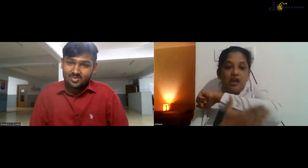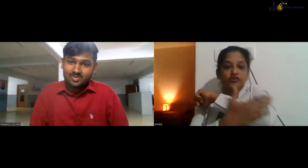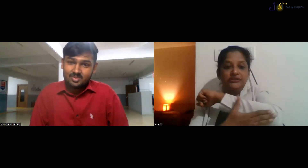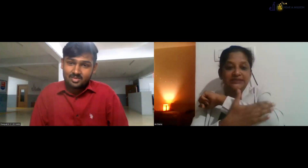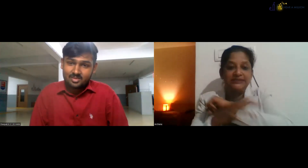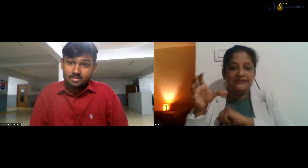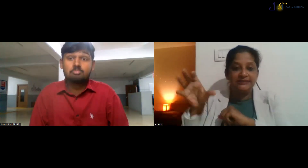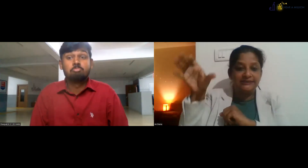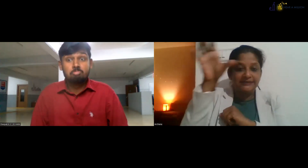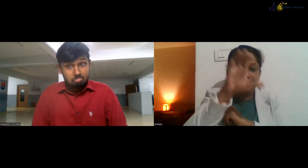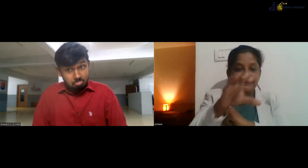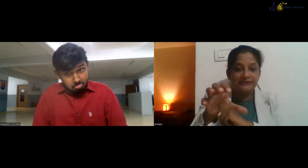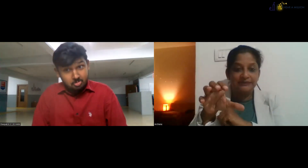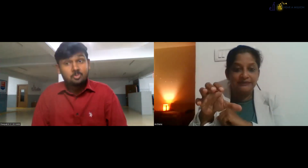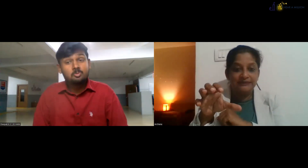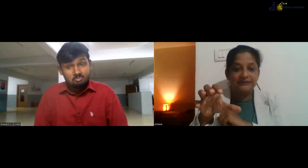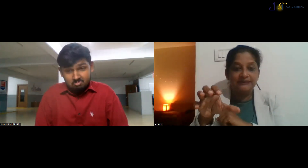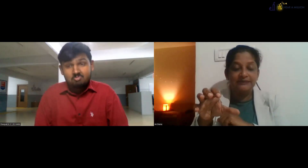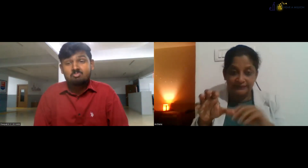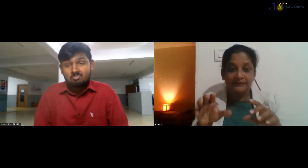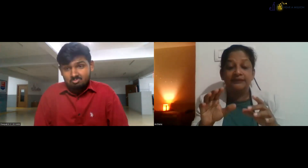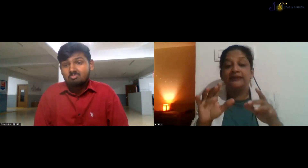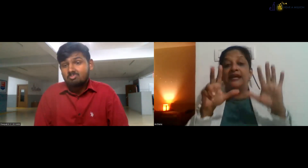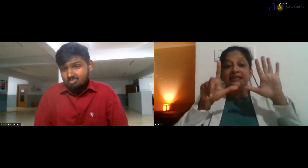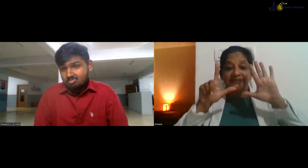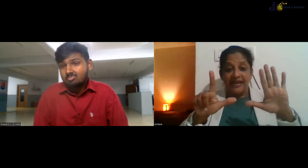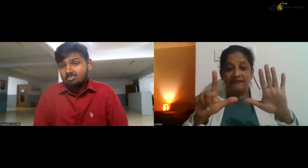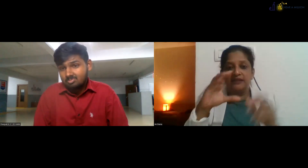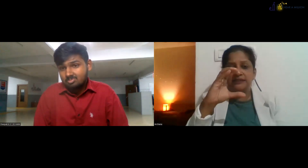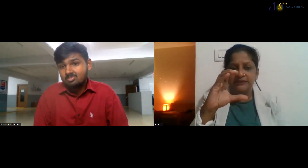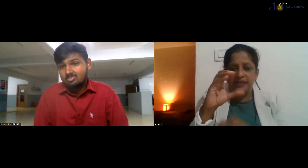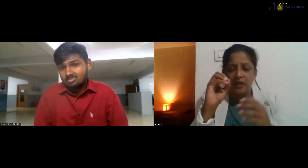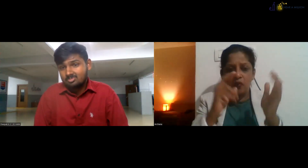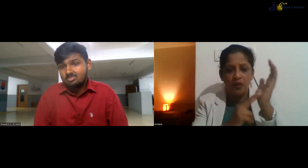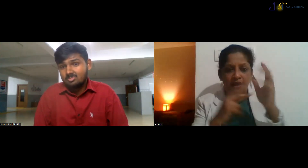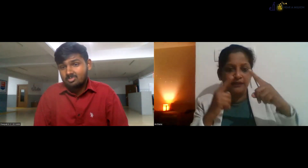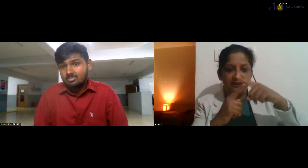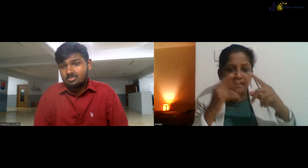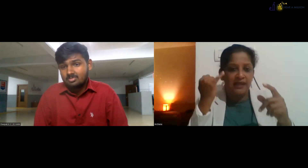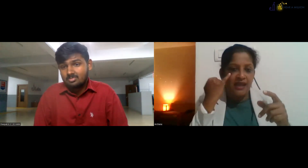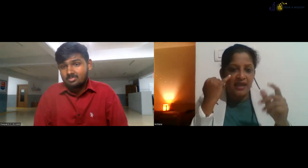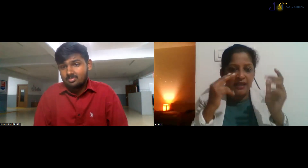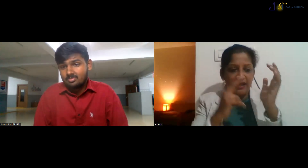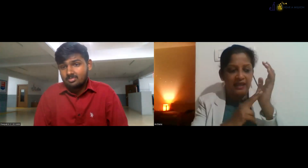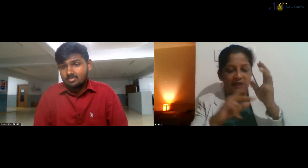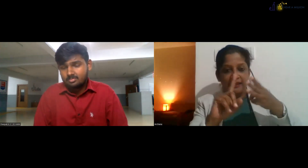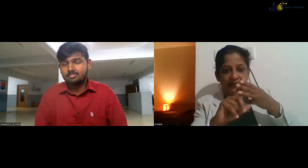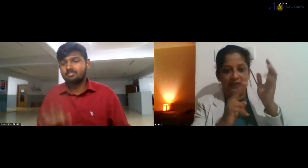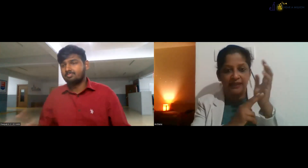so in India it was 50,000 around. So if we want to visit the other countries, there are